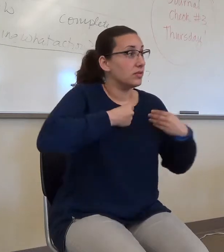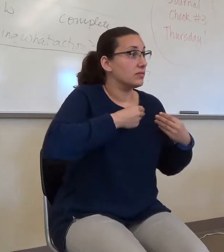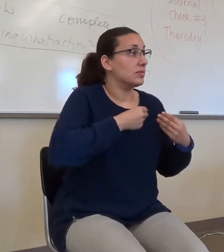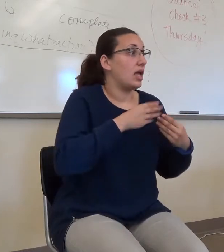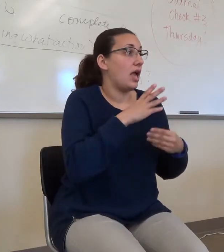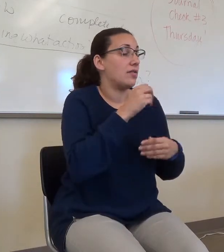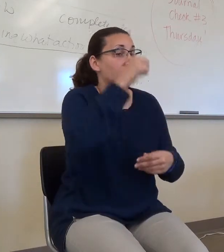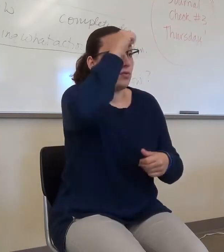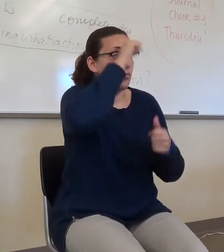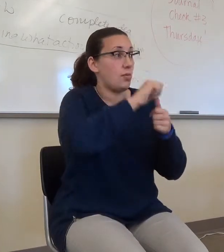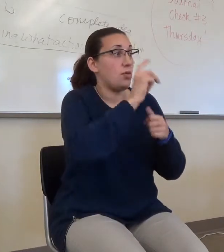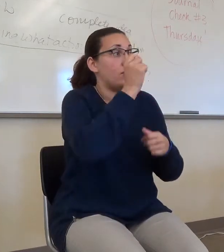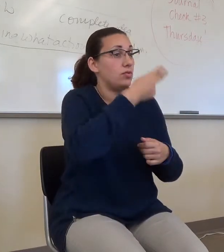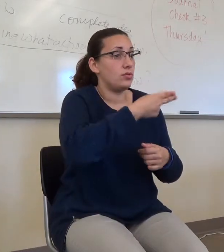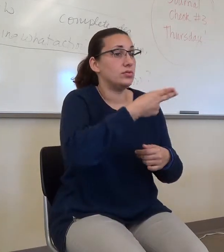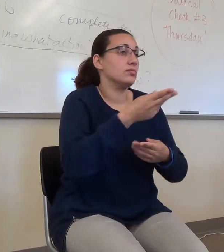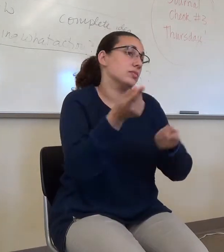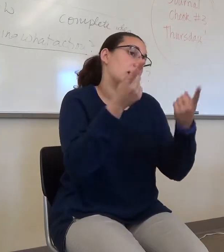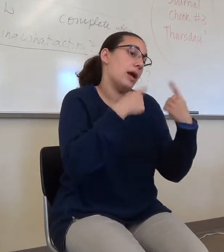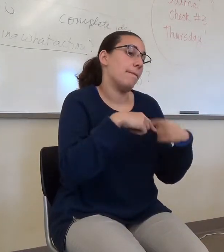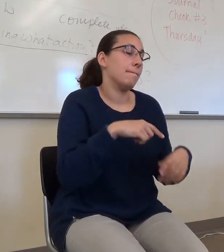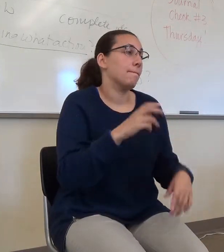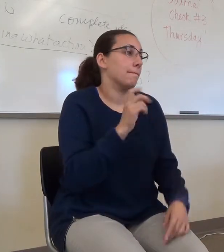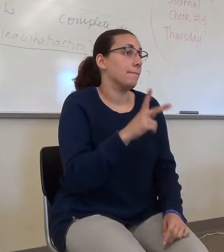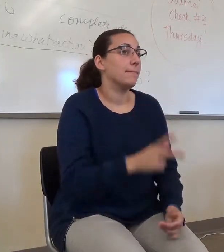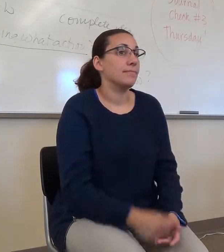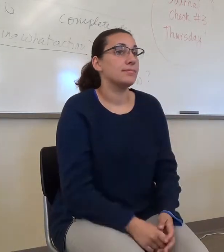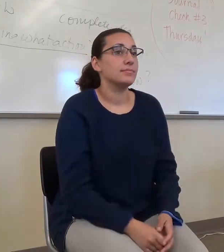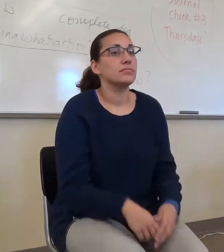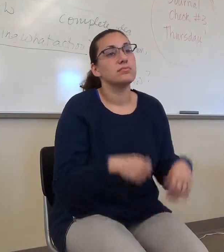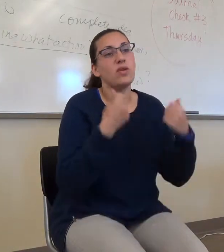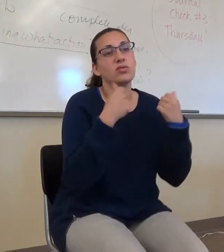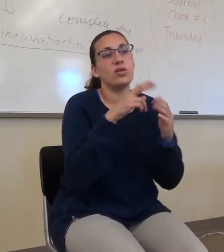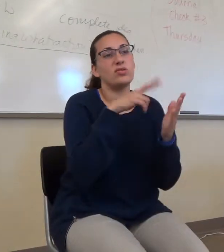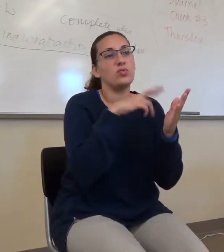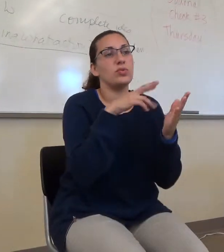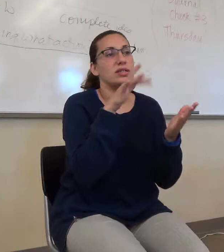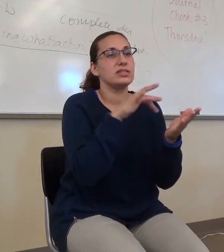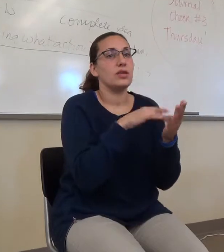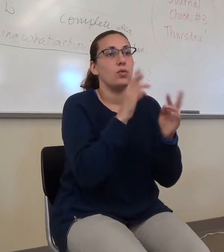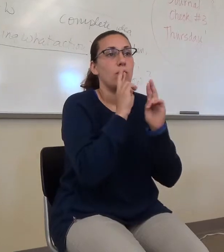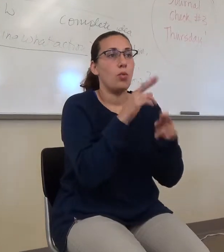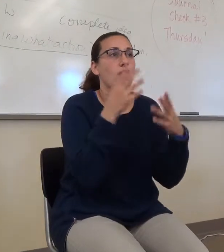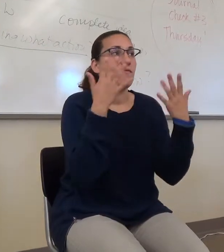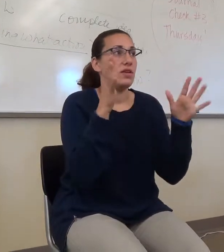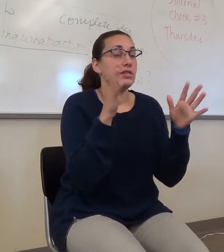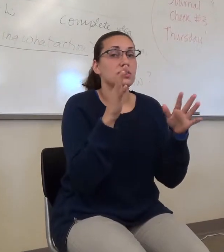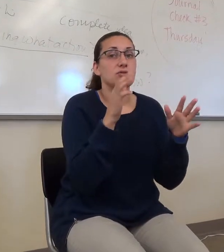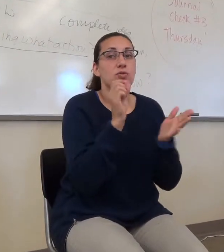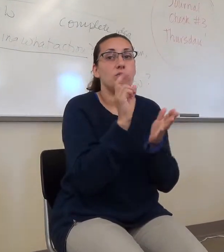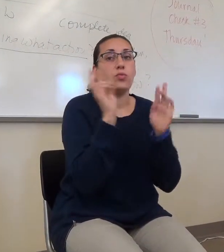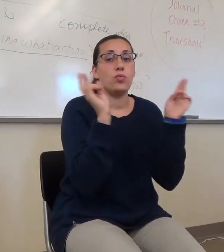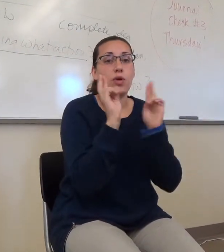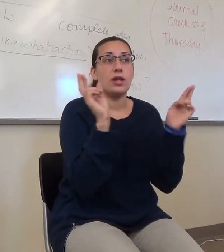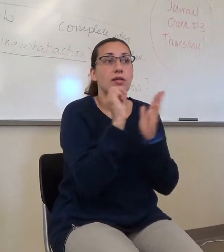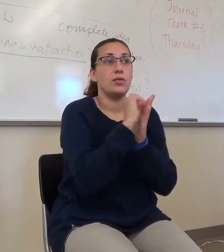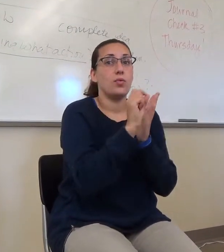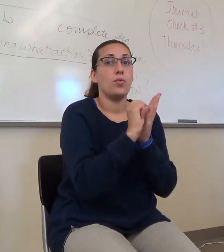on Thursday, and I'll try to get your reading center report, ready to write about something about weird